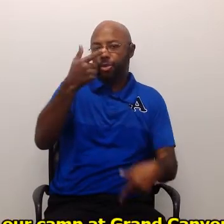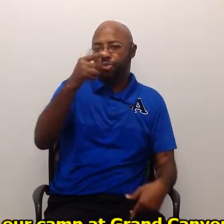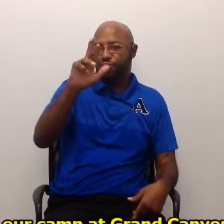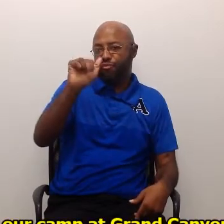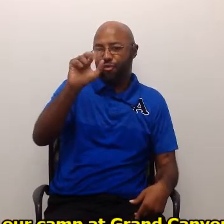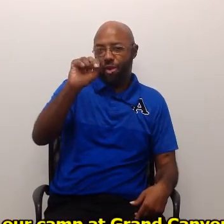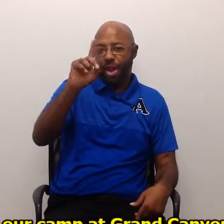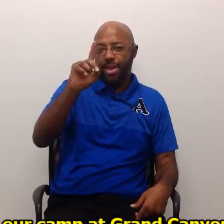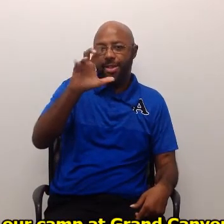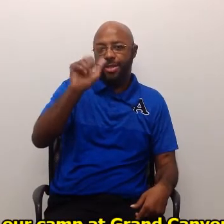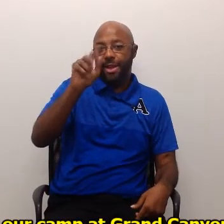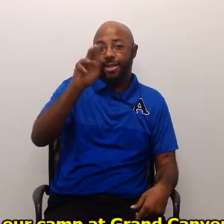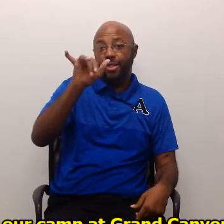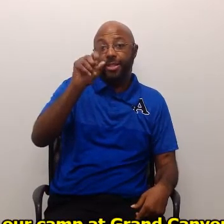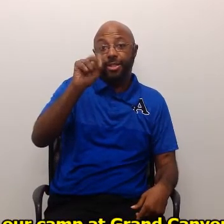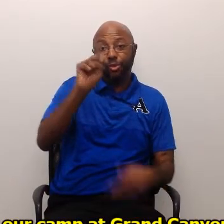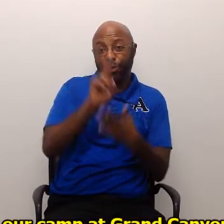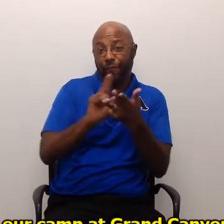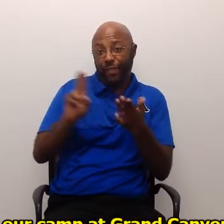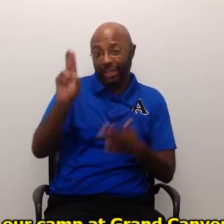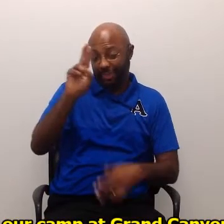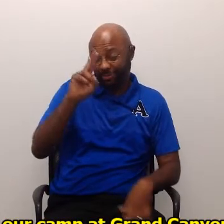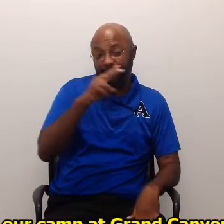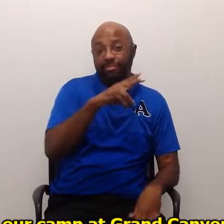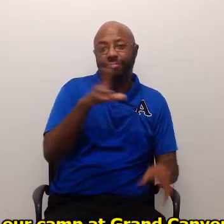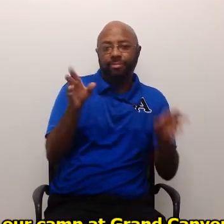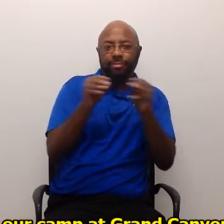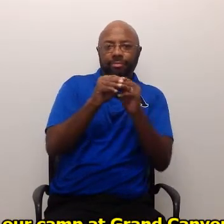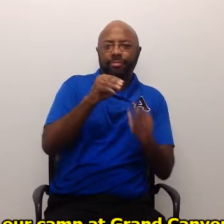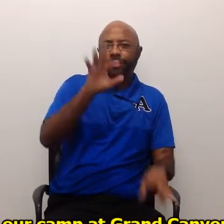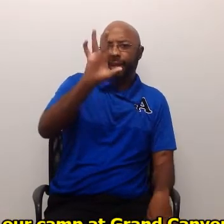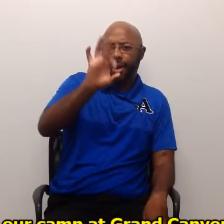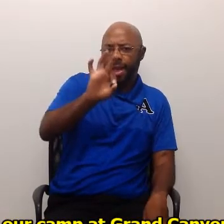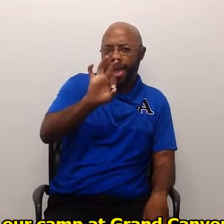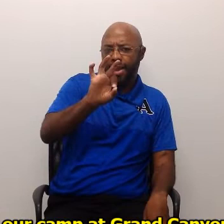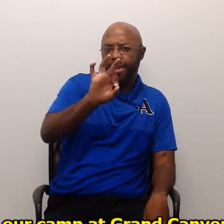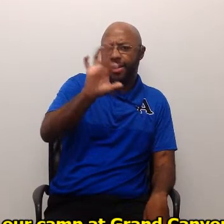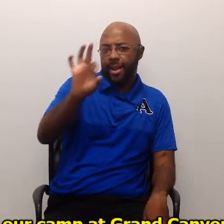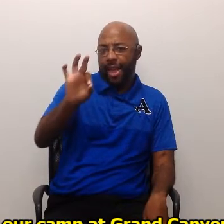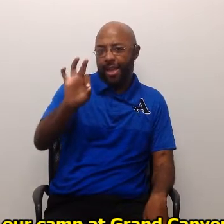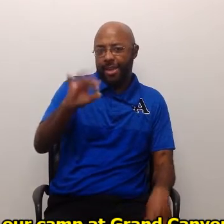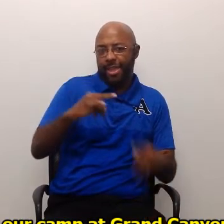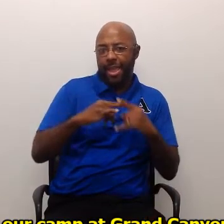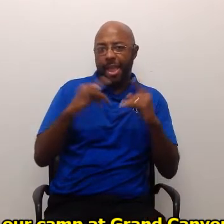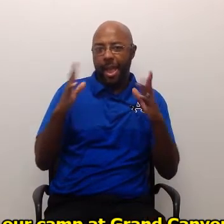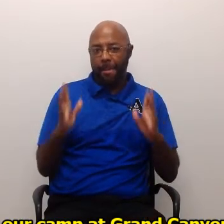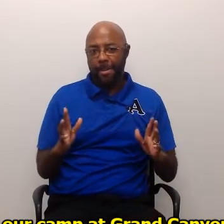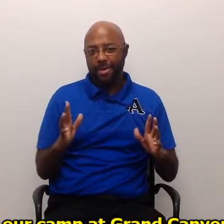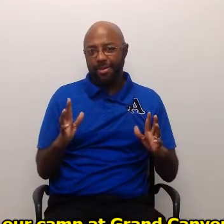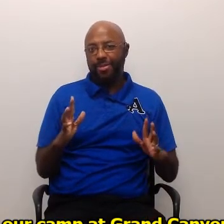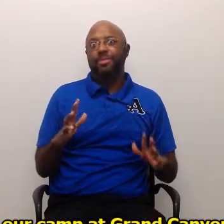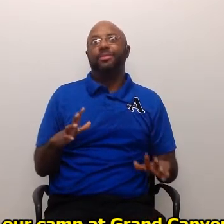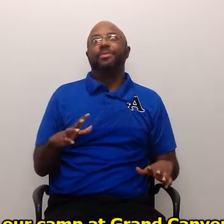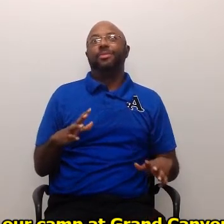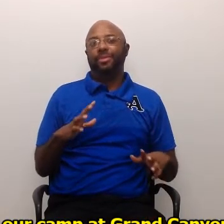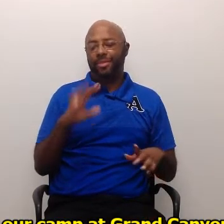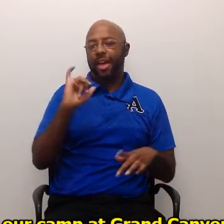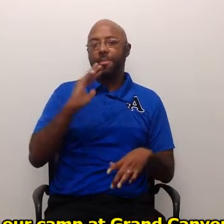In 1999, we hosted our camp at Grand Canyon University, and we had